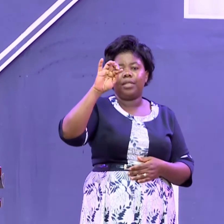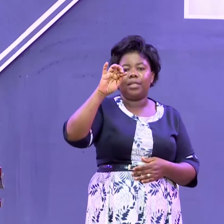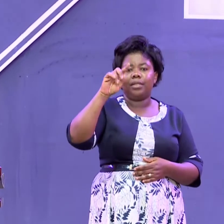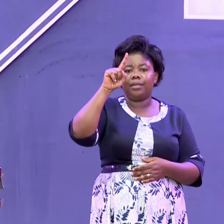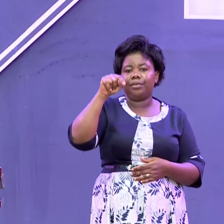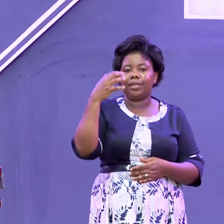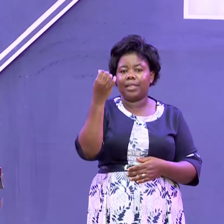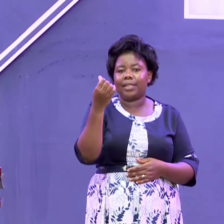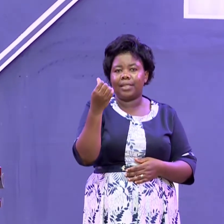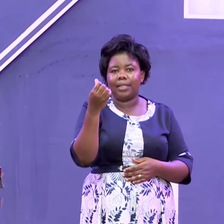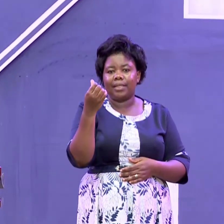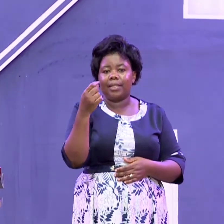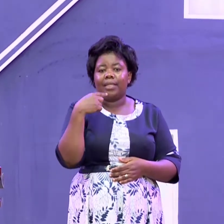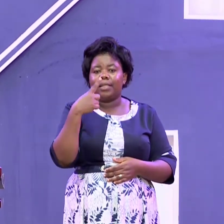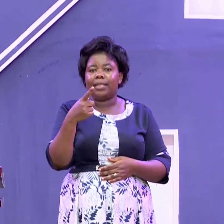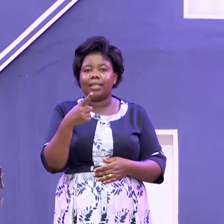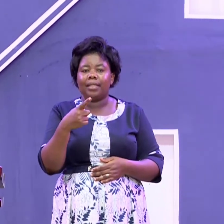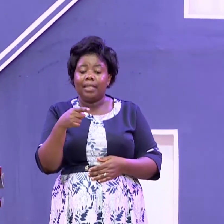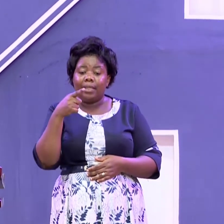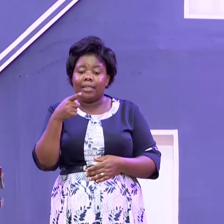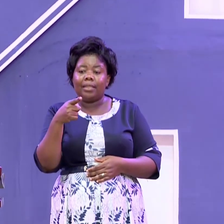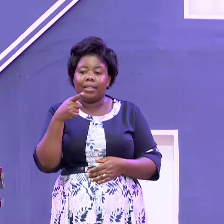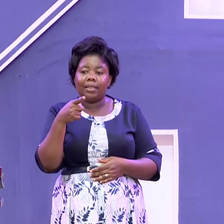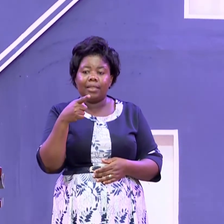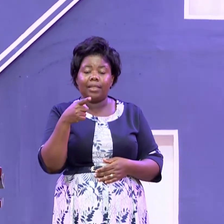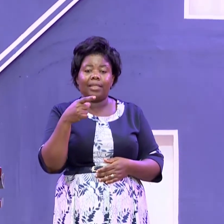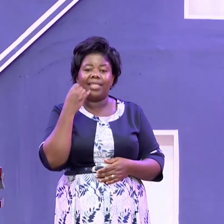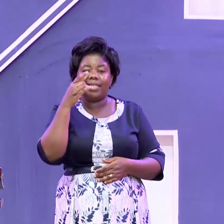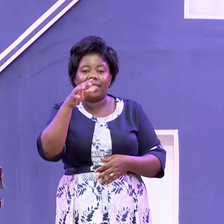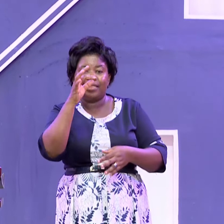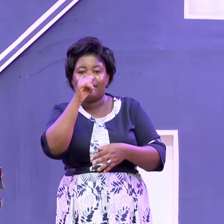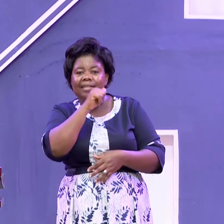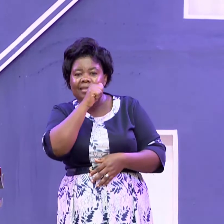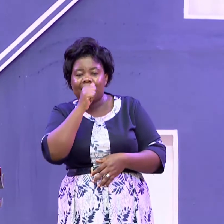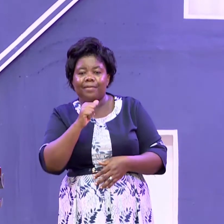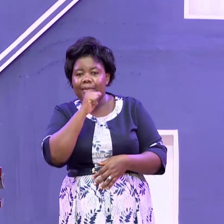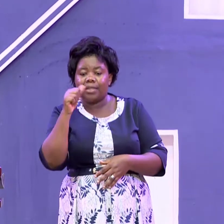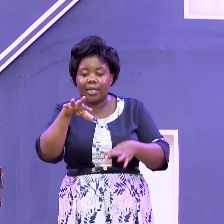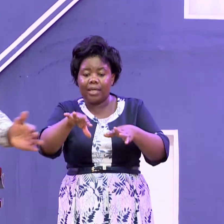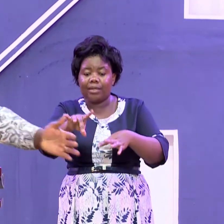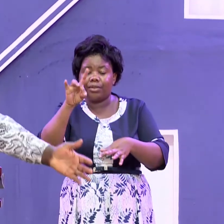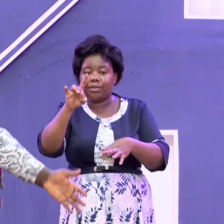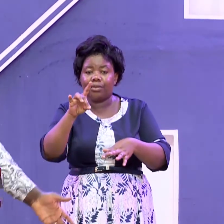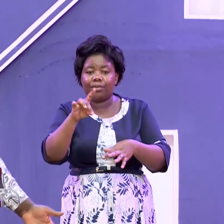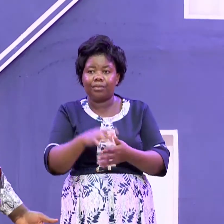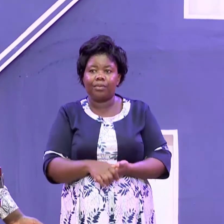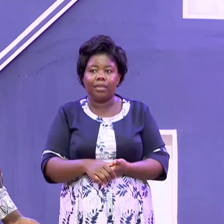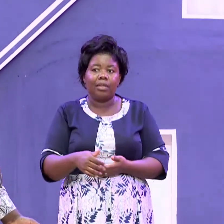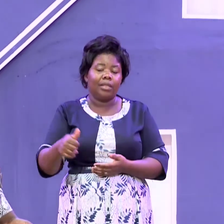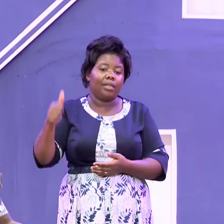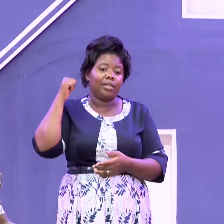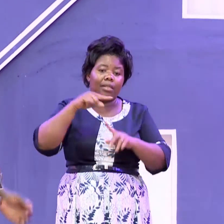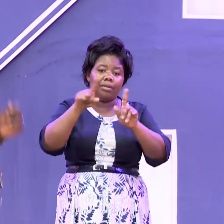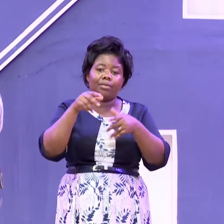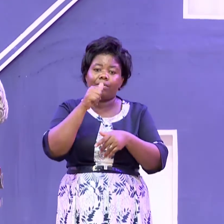6. Isn't this the first that I choose? Kuno siku ya kusiba kwena londa. Yesterday we were fasting, not